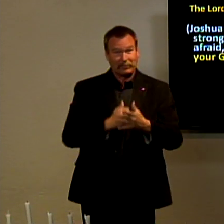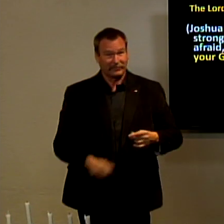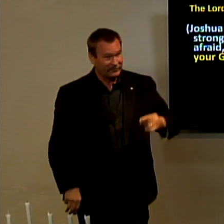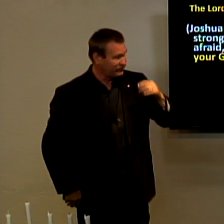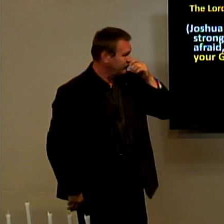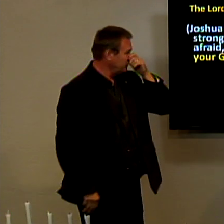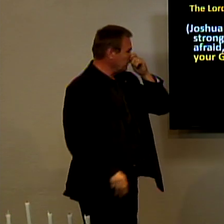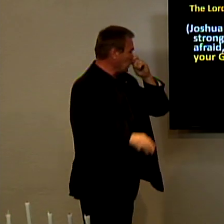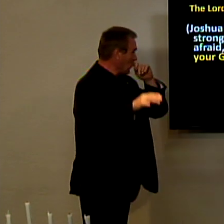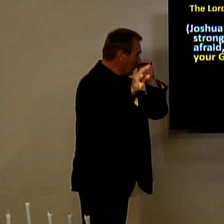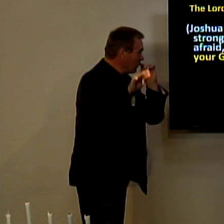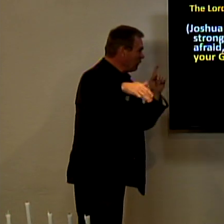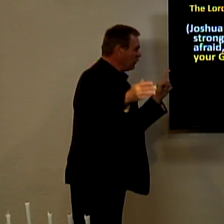call on the name of Jesus.